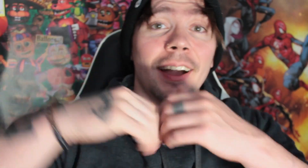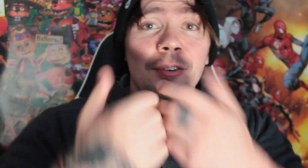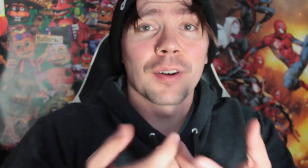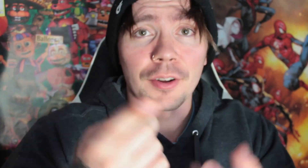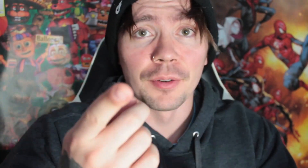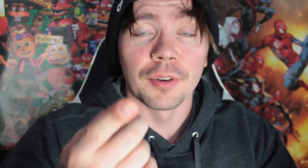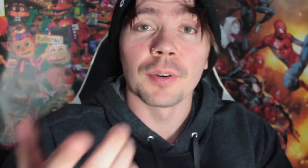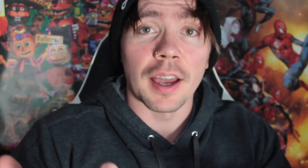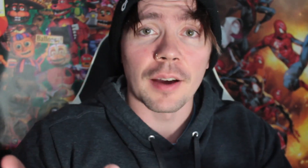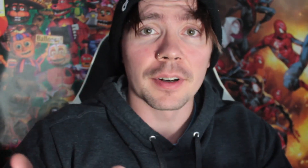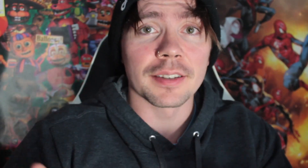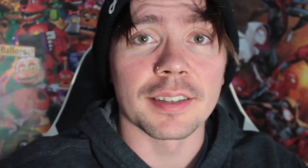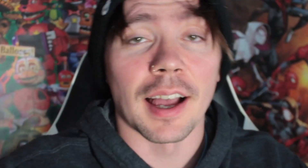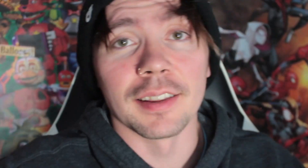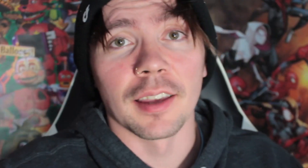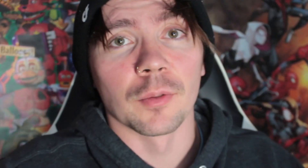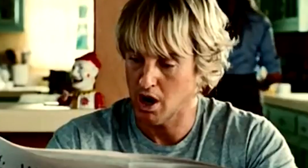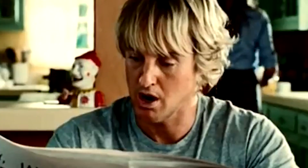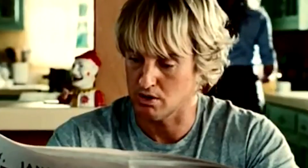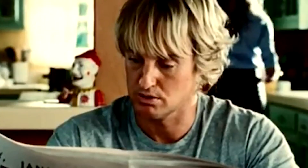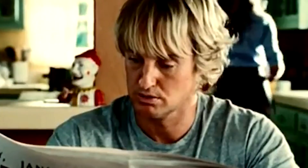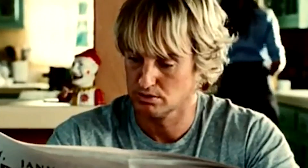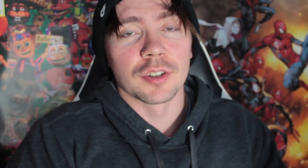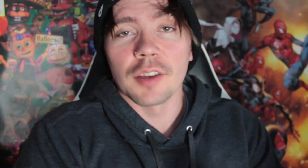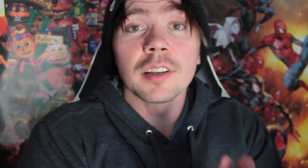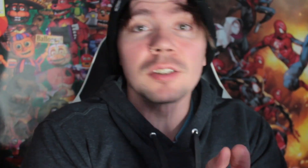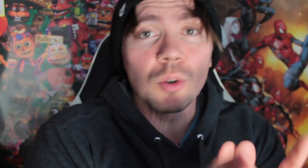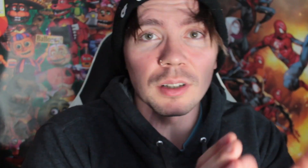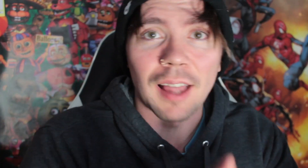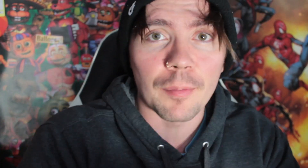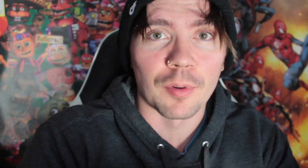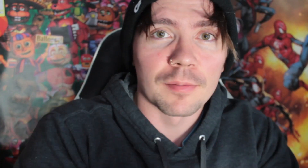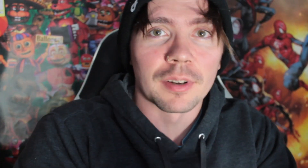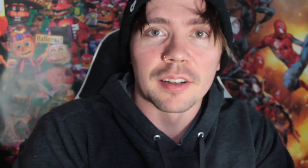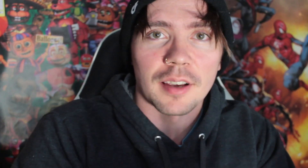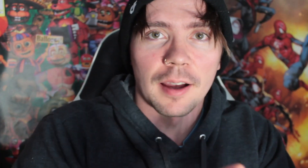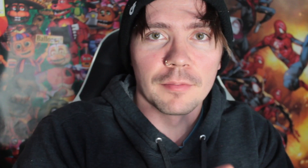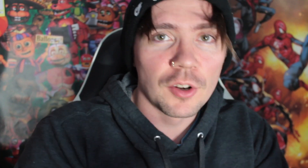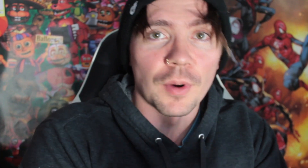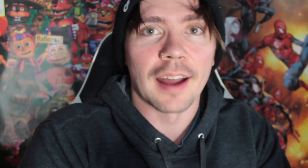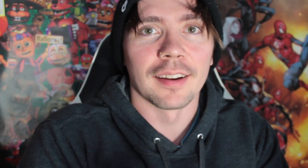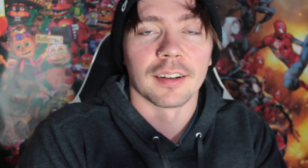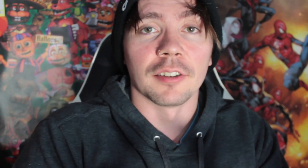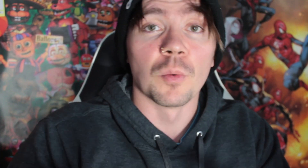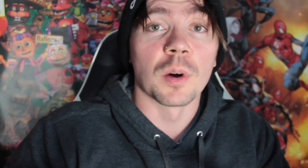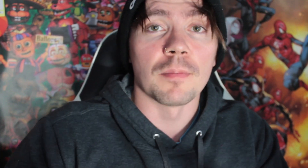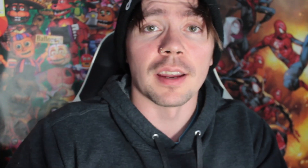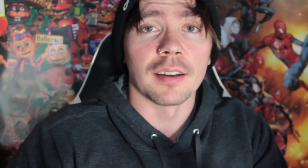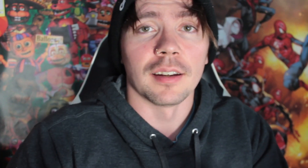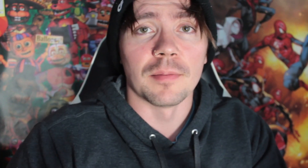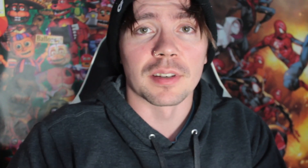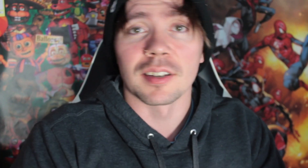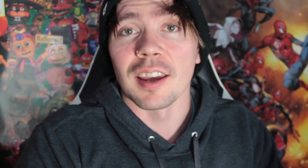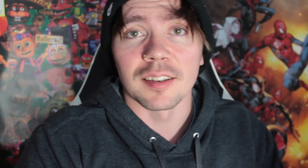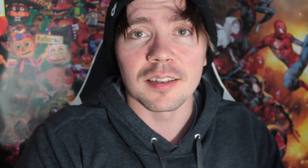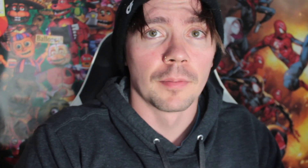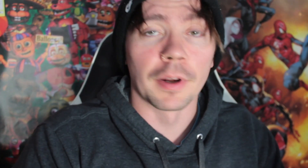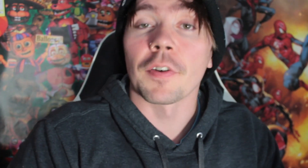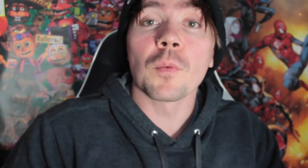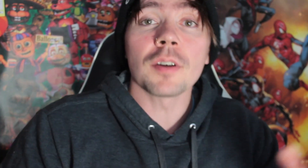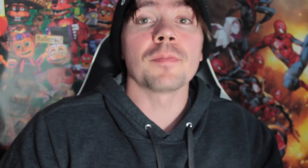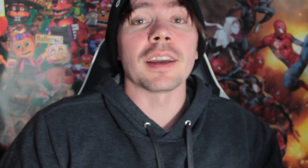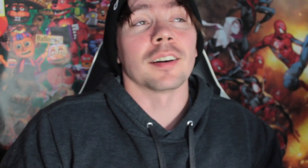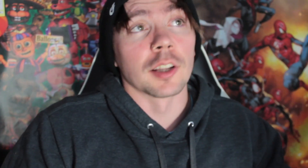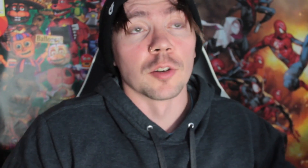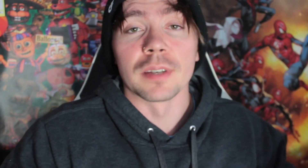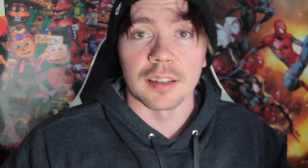Hi, how are you? You know what that was? Sign language. Wow. Nothing too elaborate because I'm new at it and I don't want to make any mistakes. But